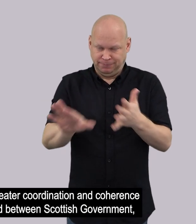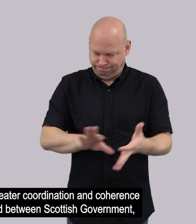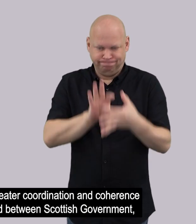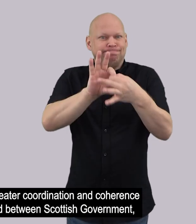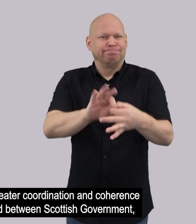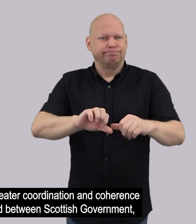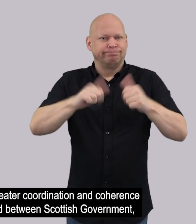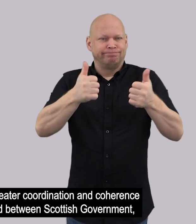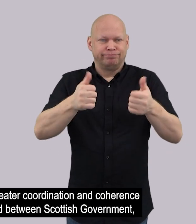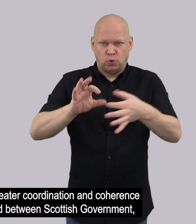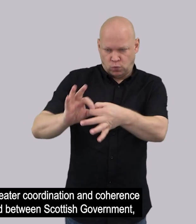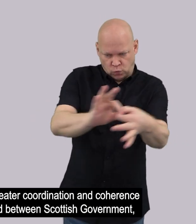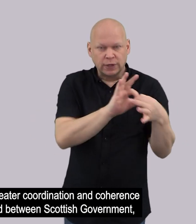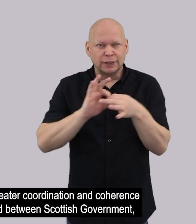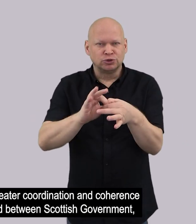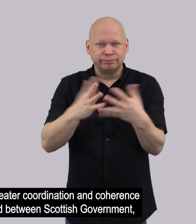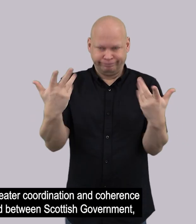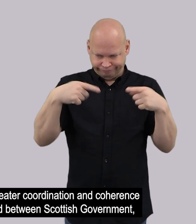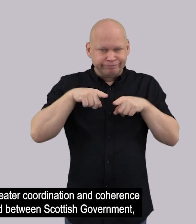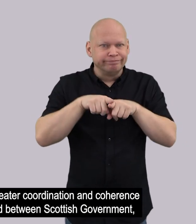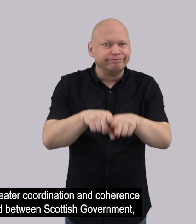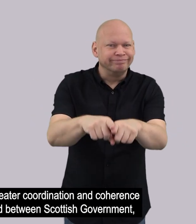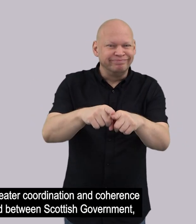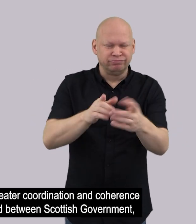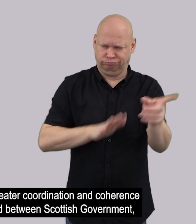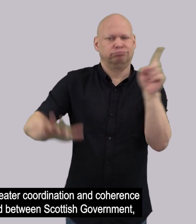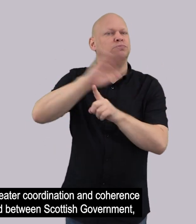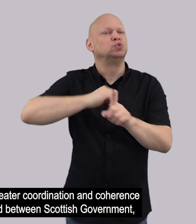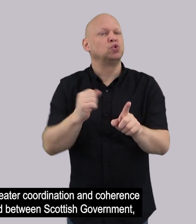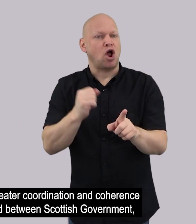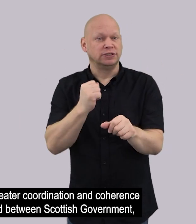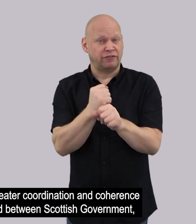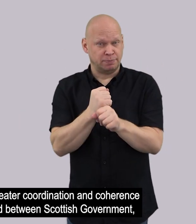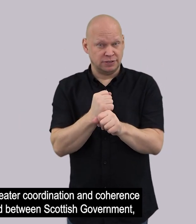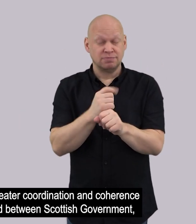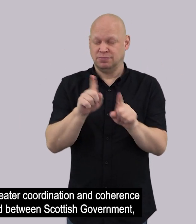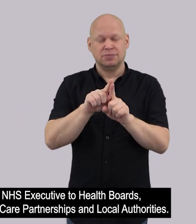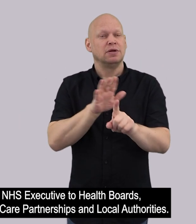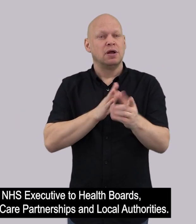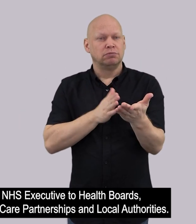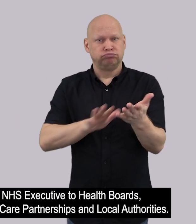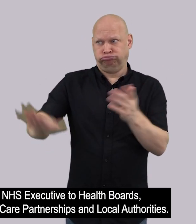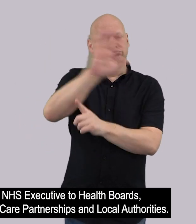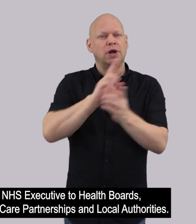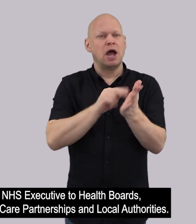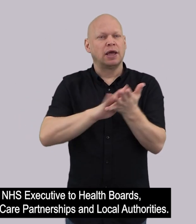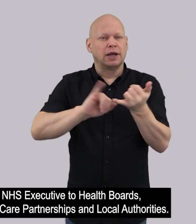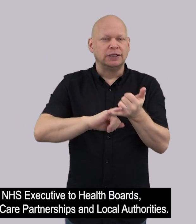greater coordination and coherence across and between Scottish Government, the National NHS Executive to Health Boards, health and social